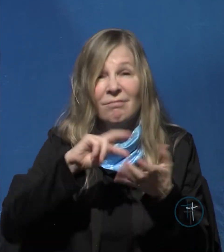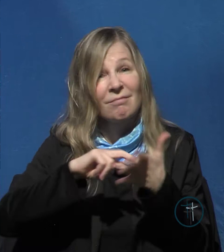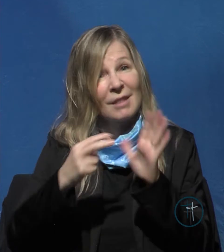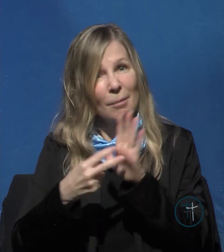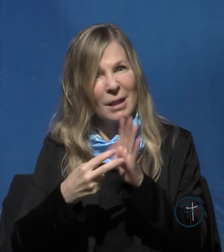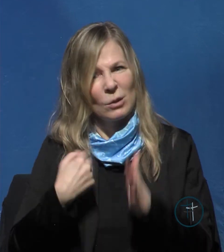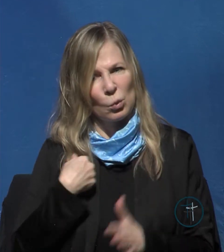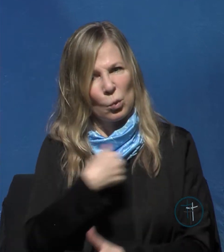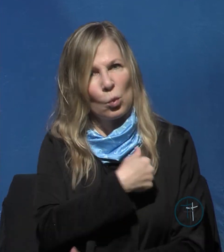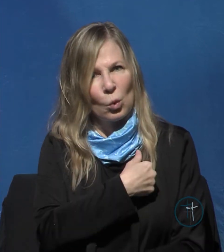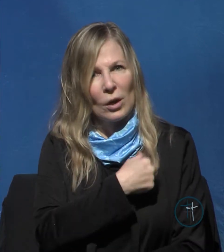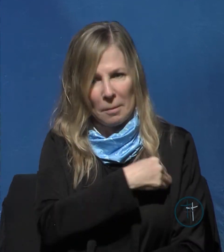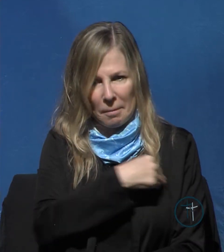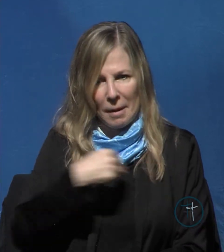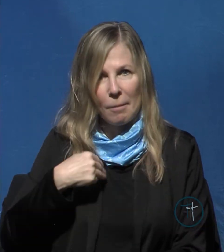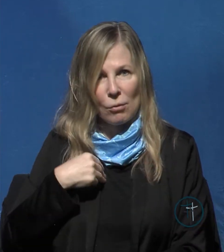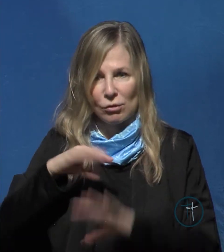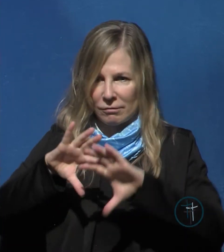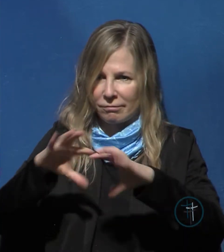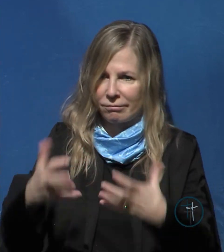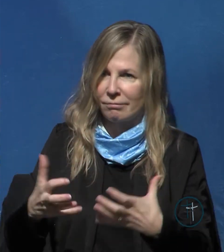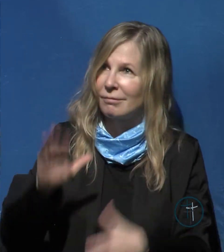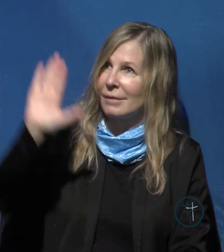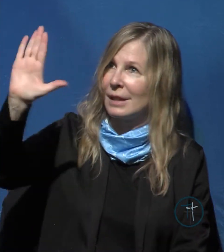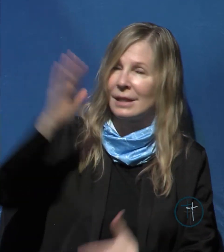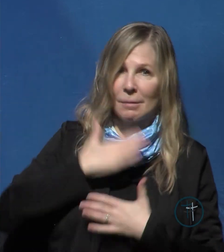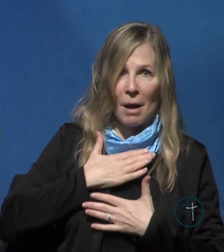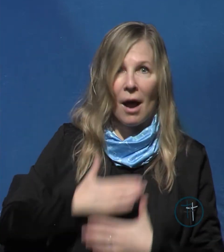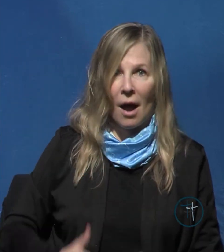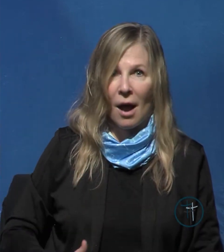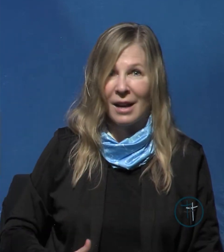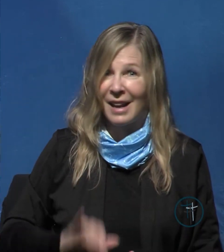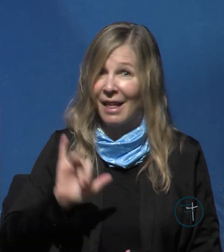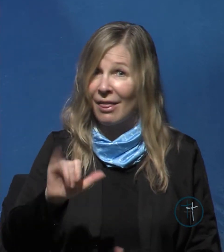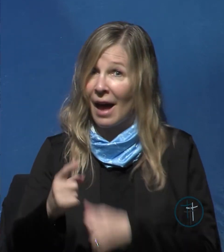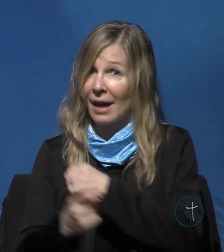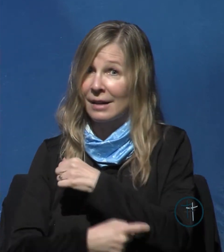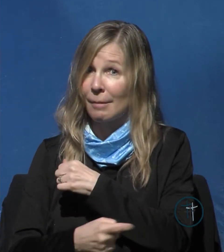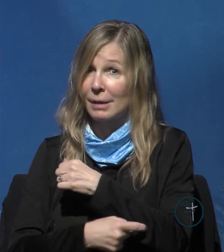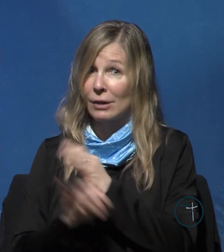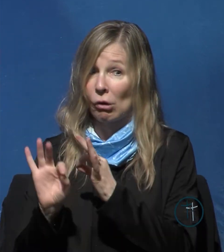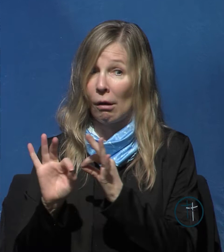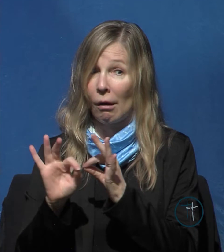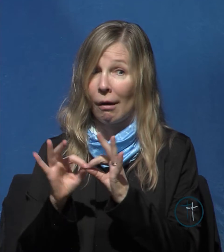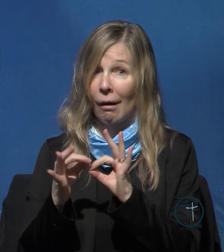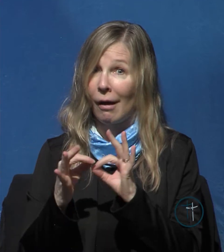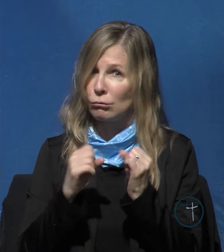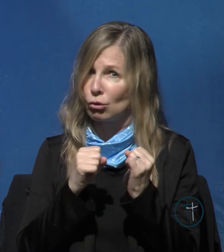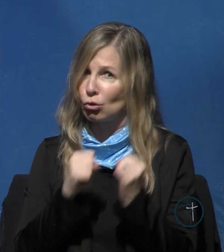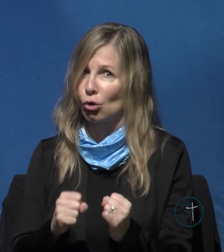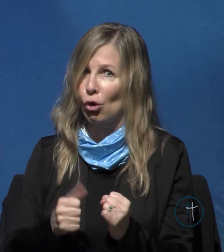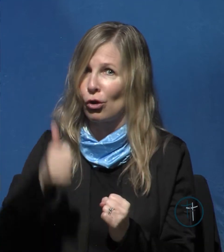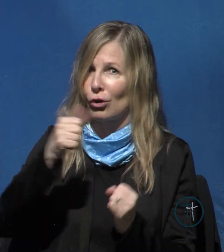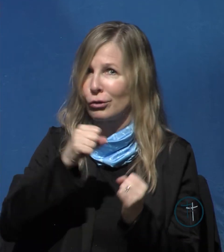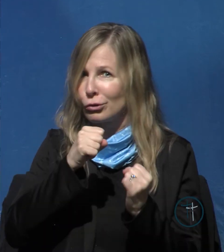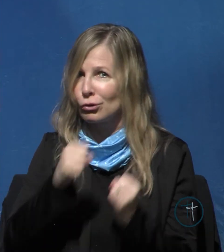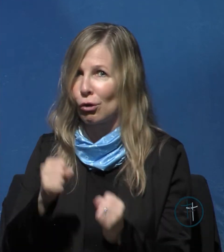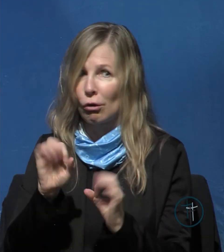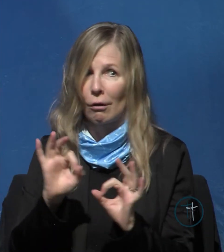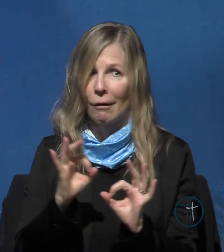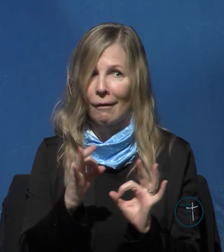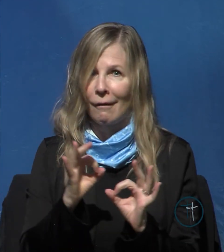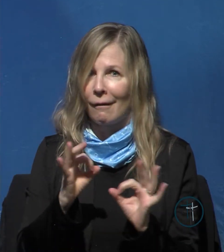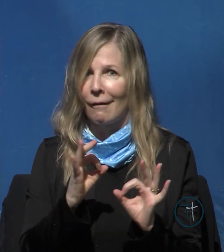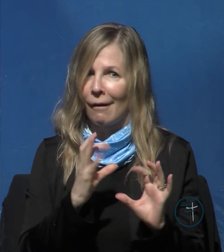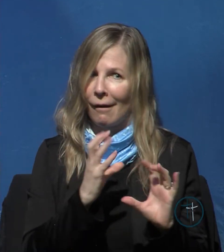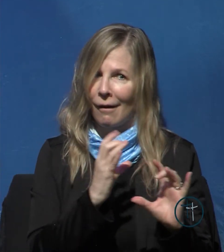members of the body of Christ, the temptation to fall into that pattern of selfishness will grow greater and greater.